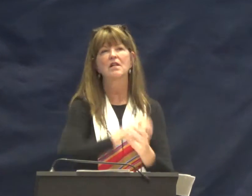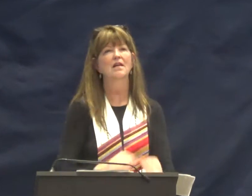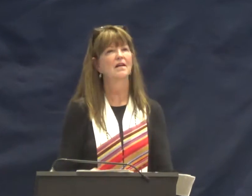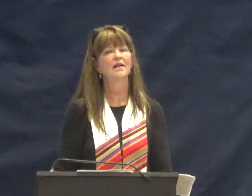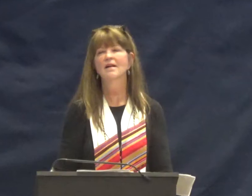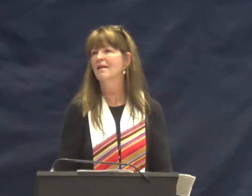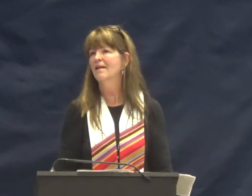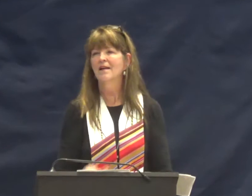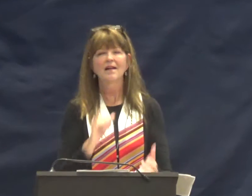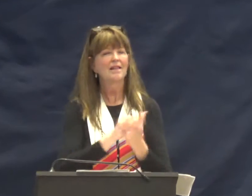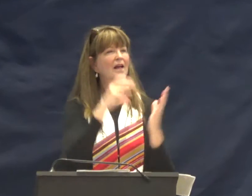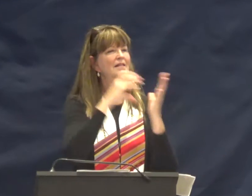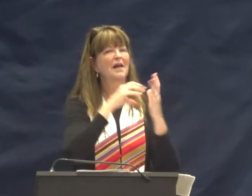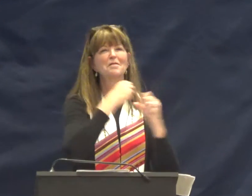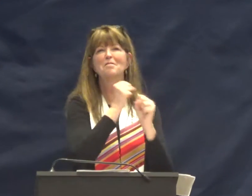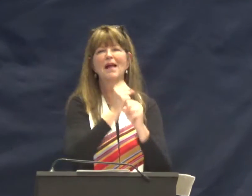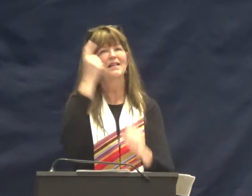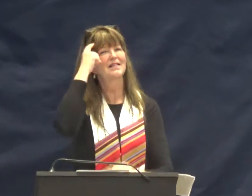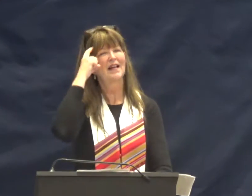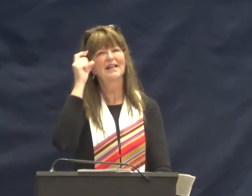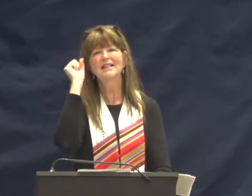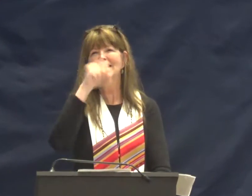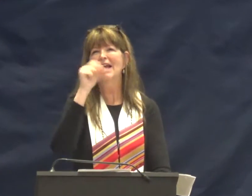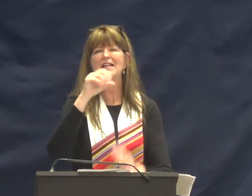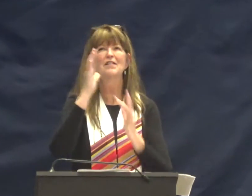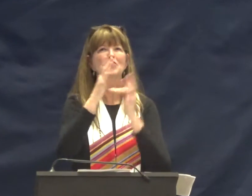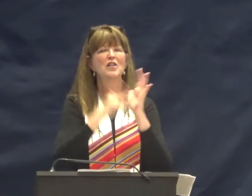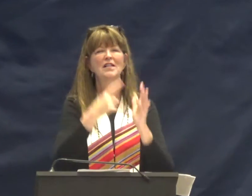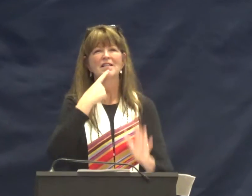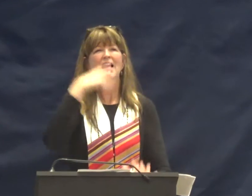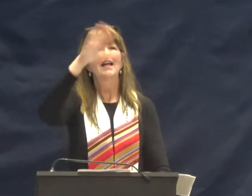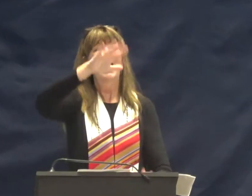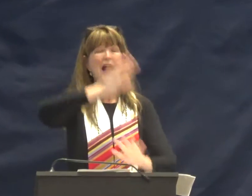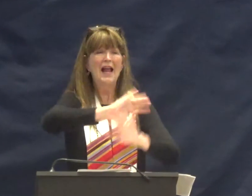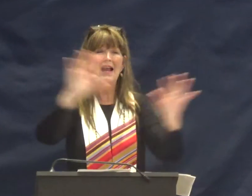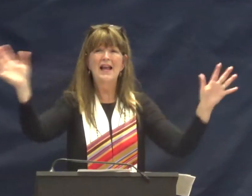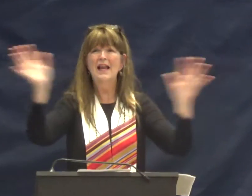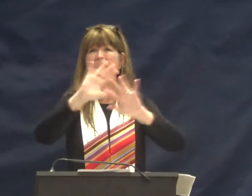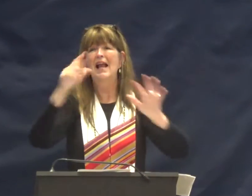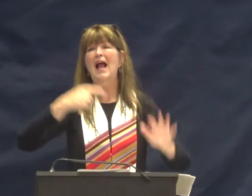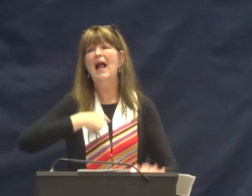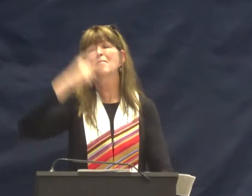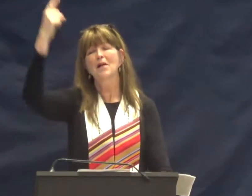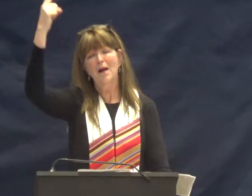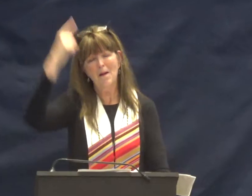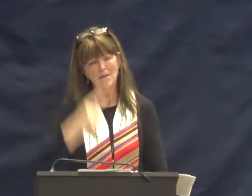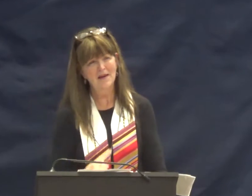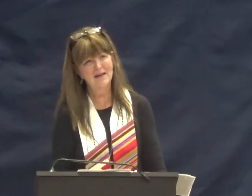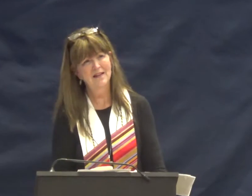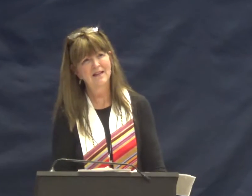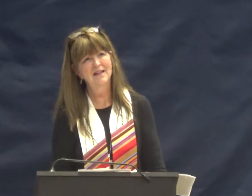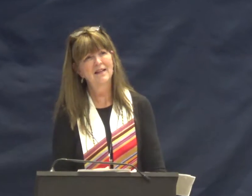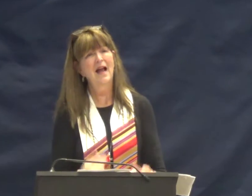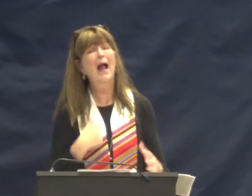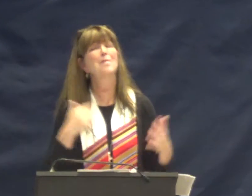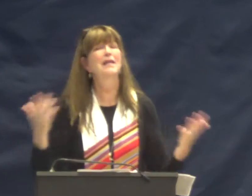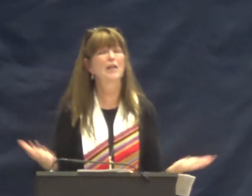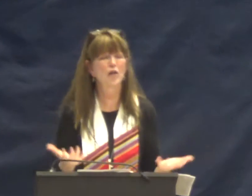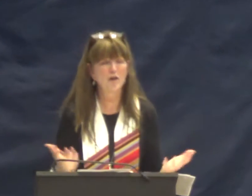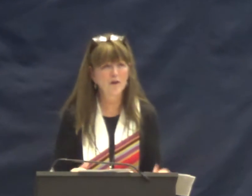So that passage really is not confusing. It does make sense. Jesus is saying, hey, I am come here.